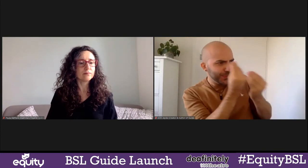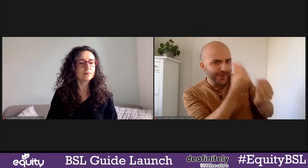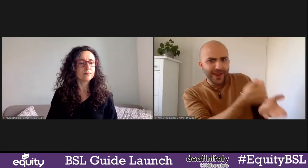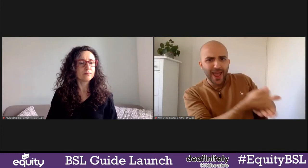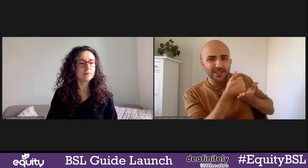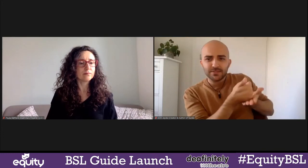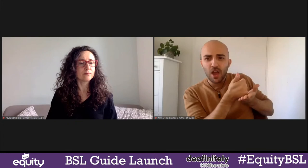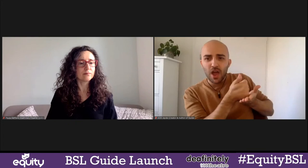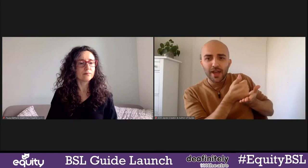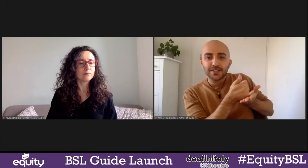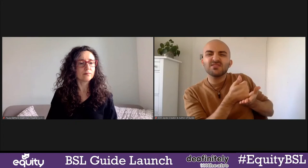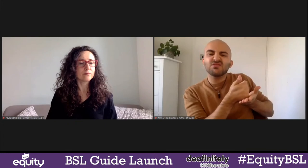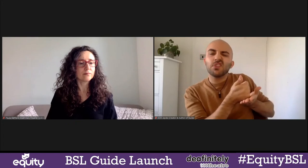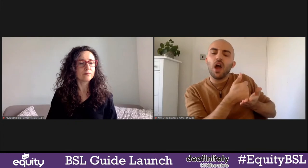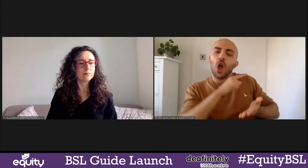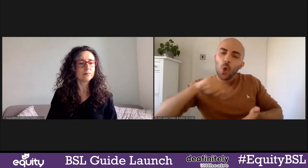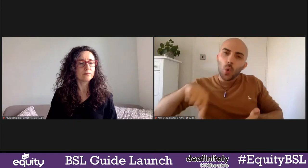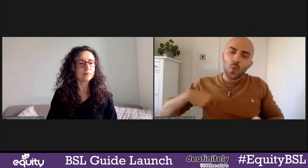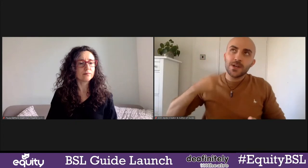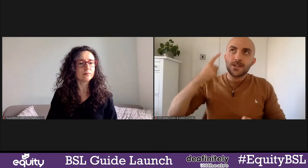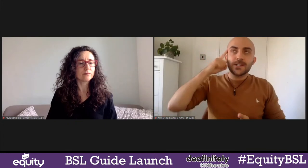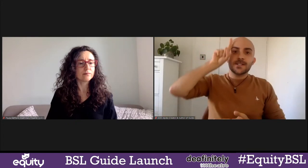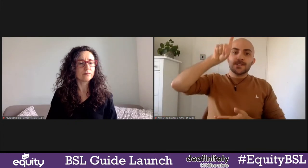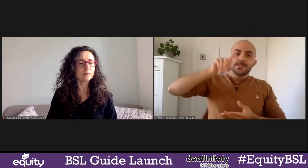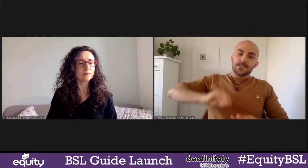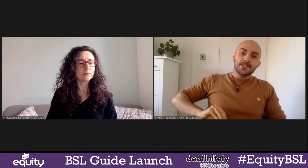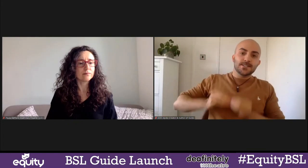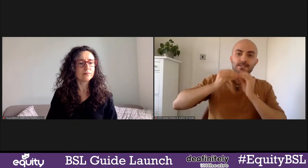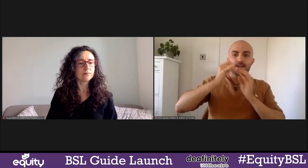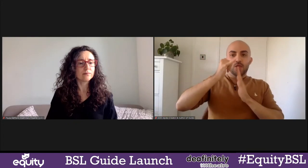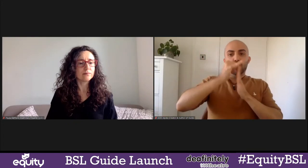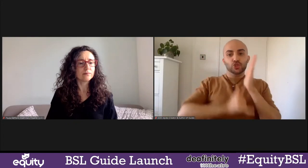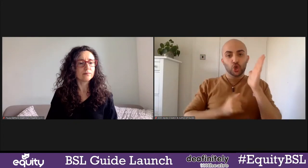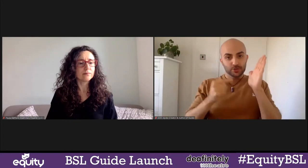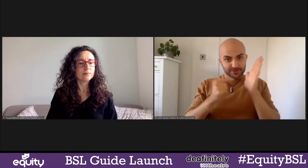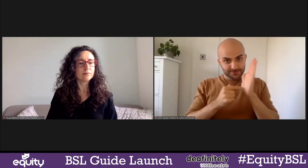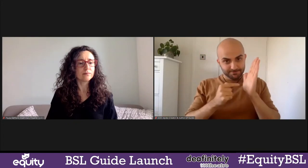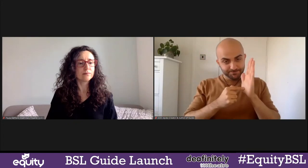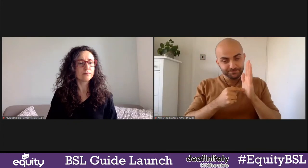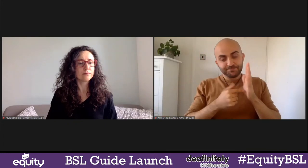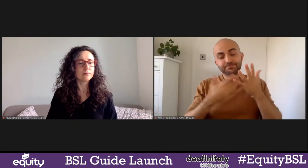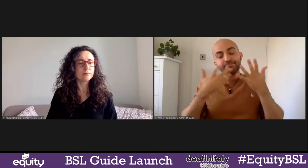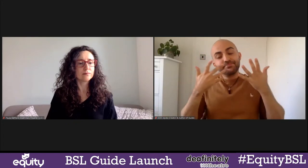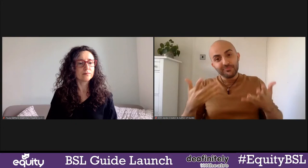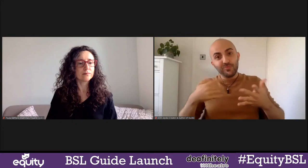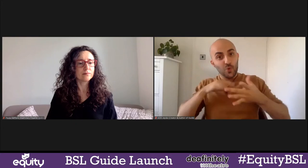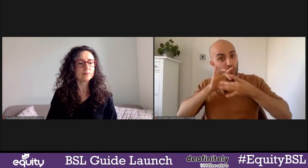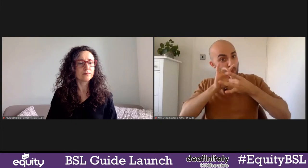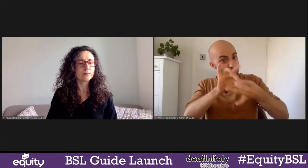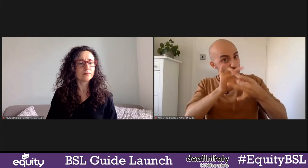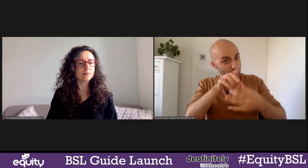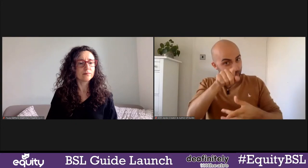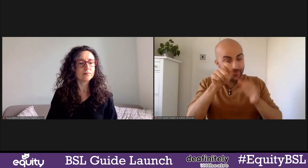deaf people to be their teachers and advisors. So the idea of coming up with this document, this